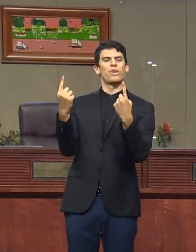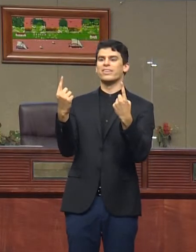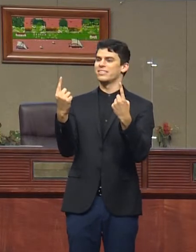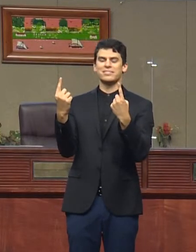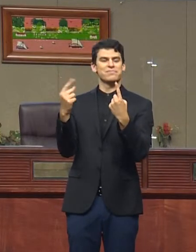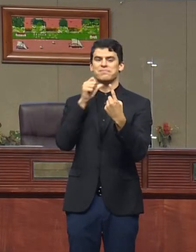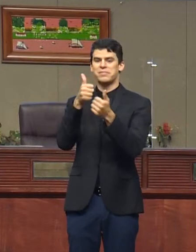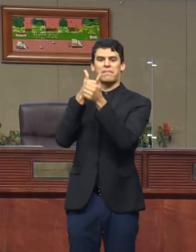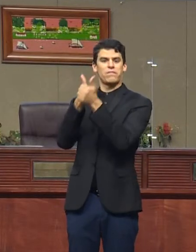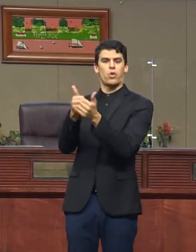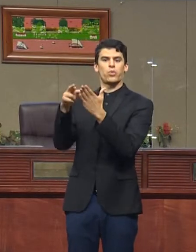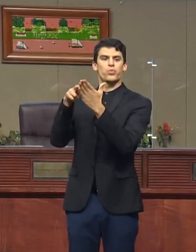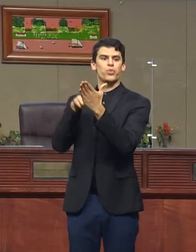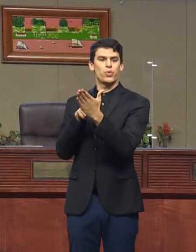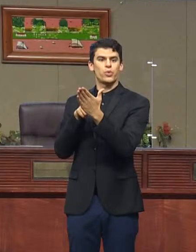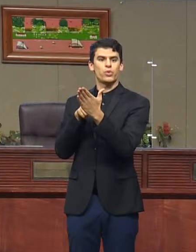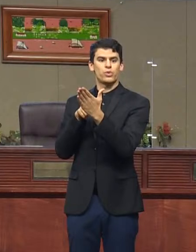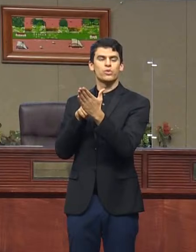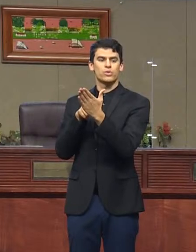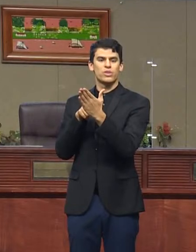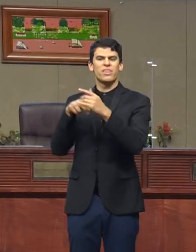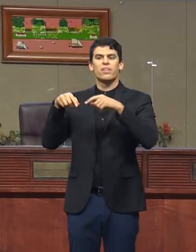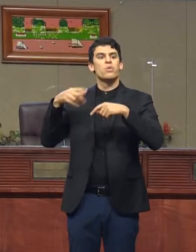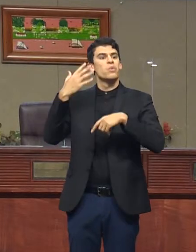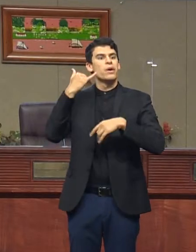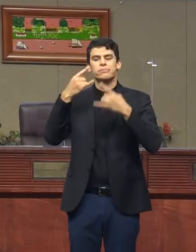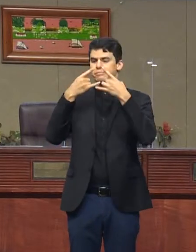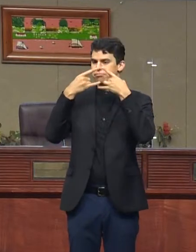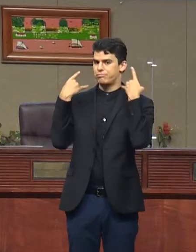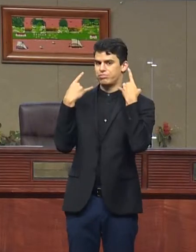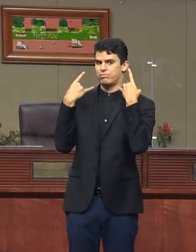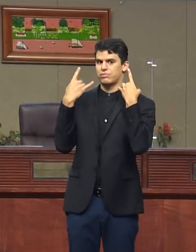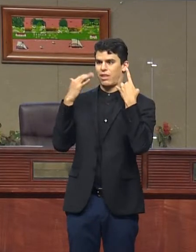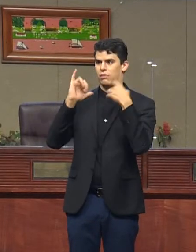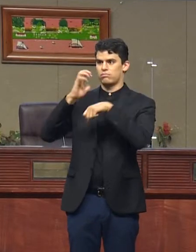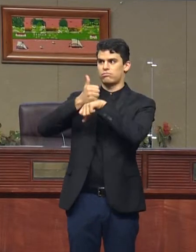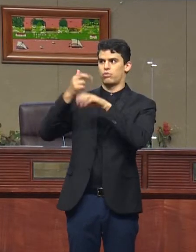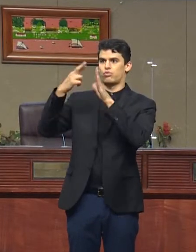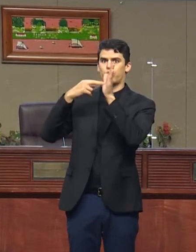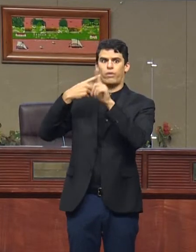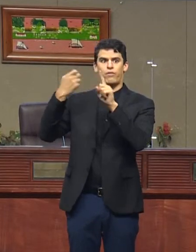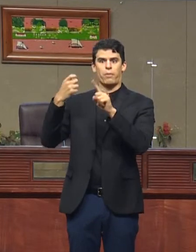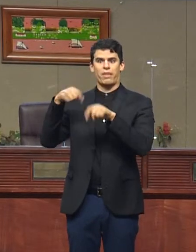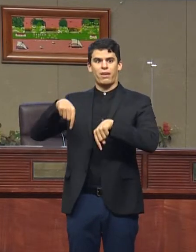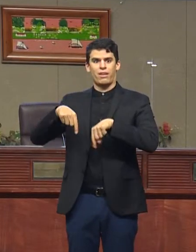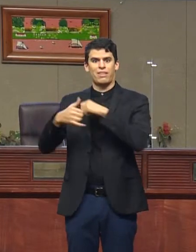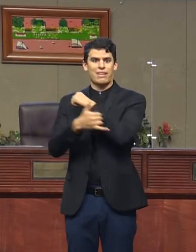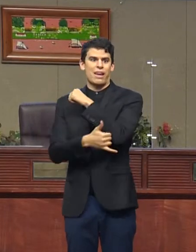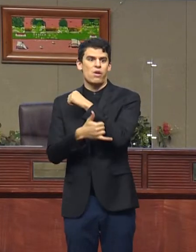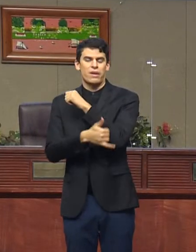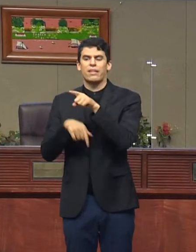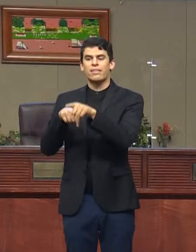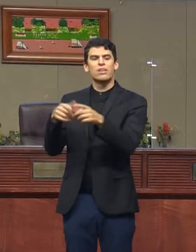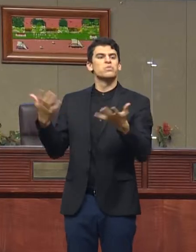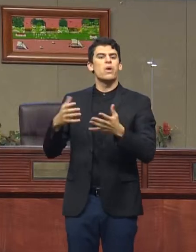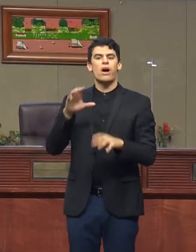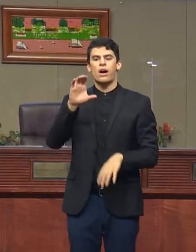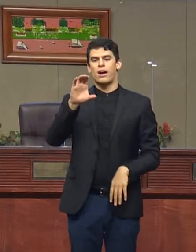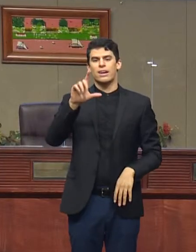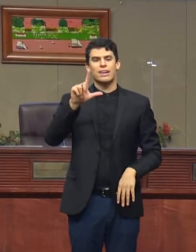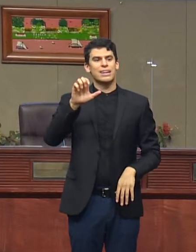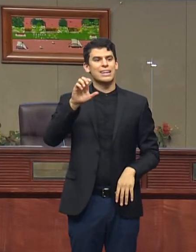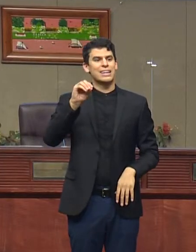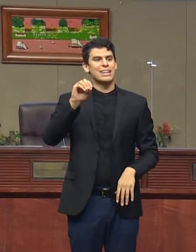for not abiding by the county's facial covering executive order, and that was Cleo's Lounge. The